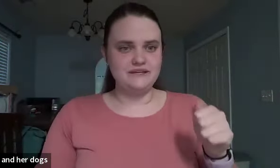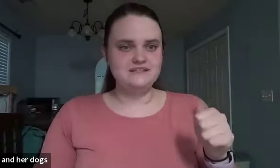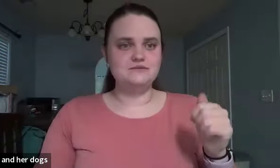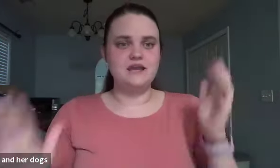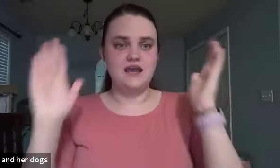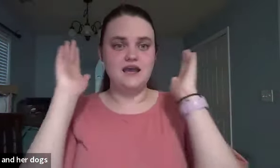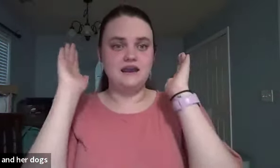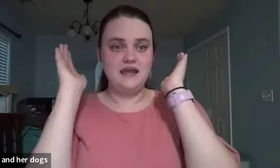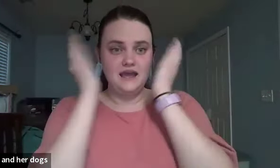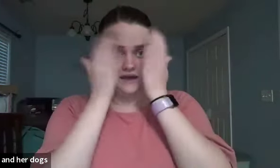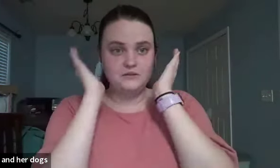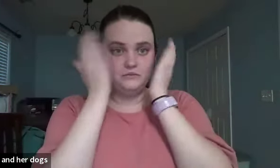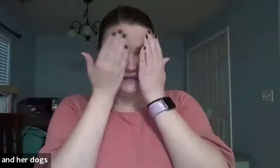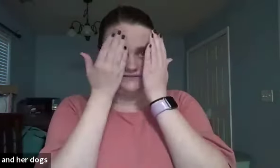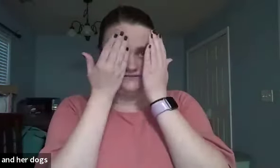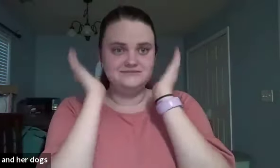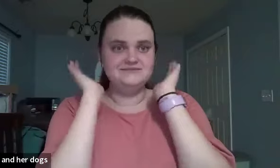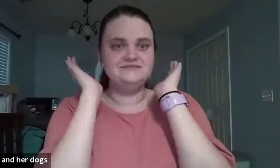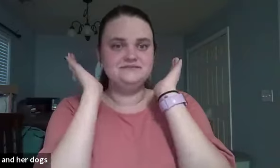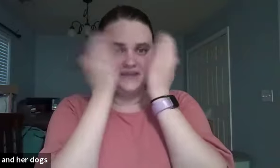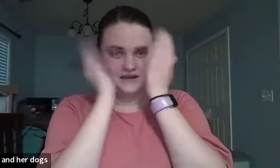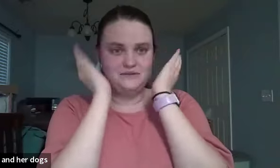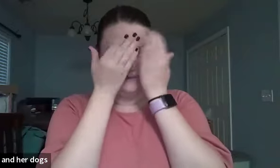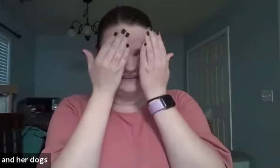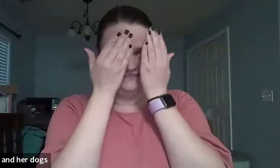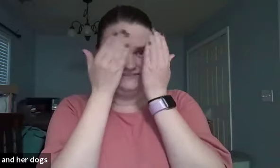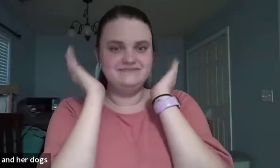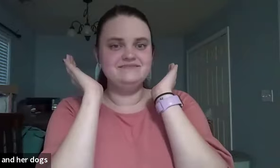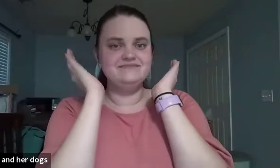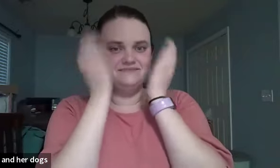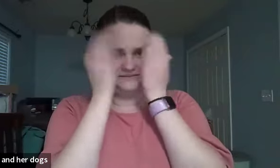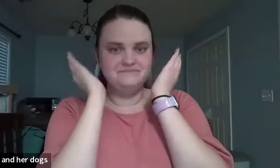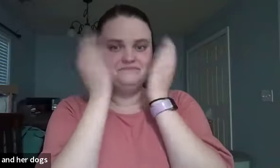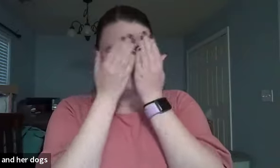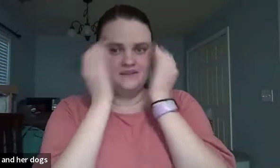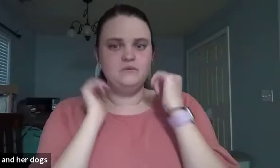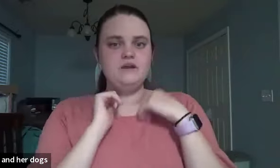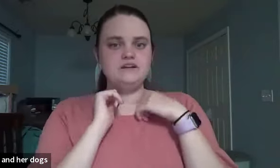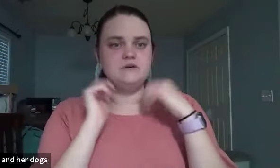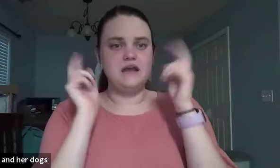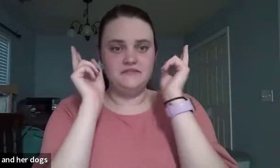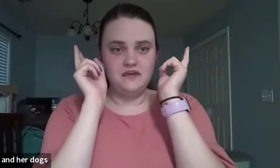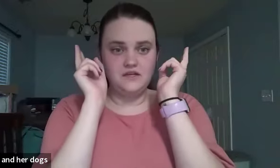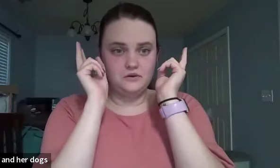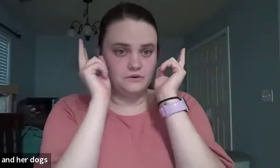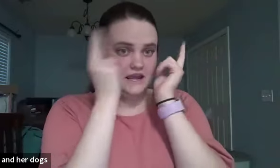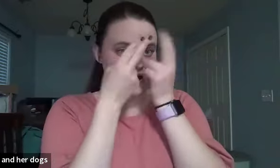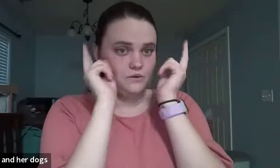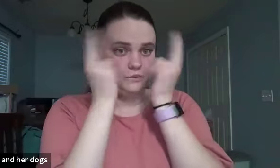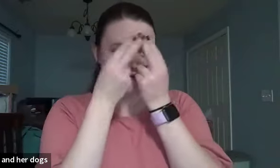Halloween. So we had Halloween. We We also had the other one,